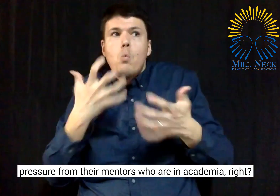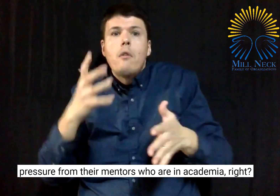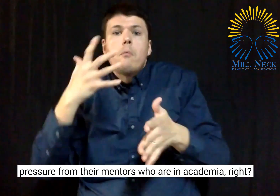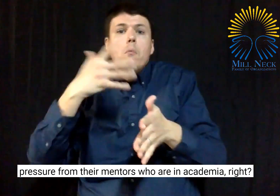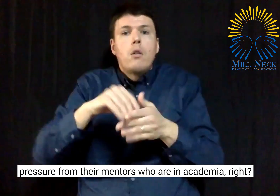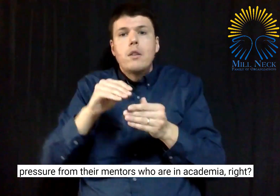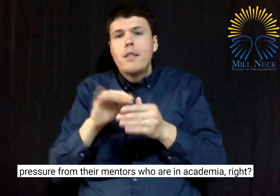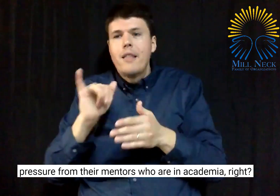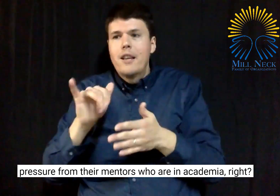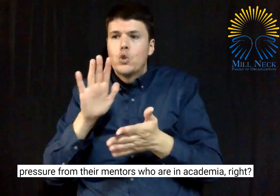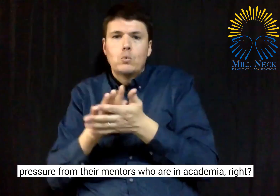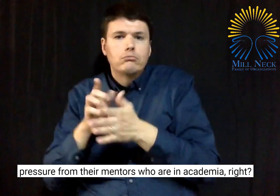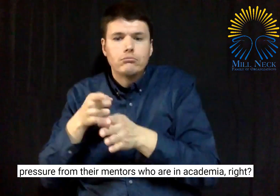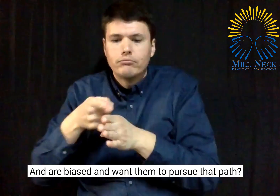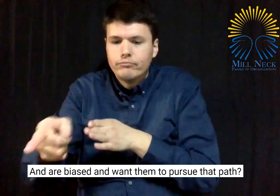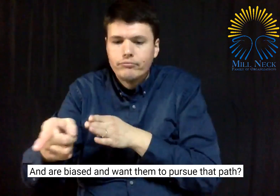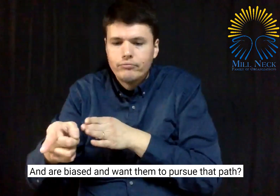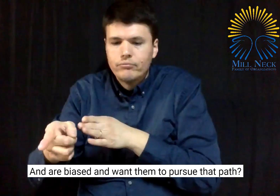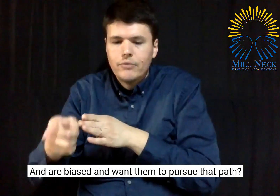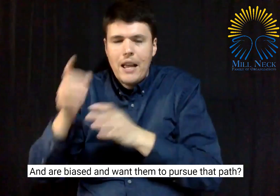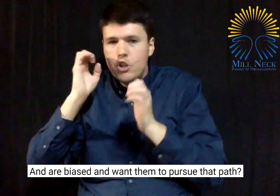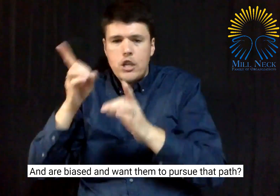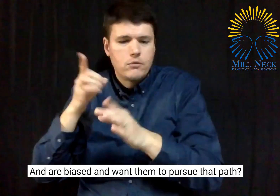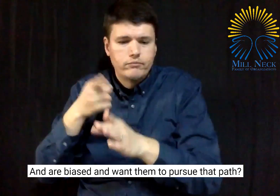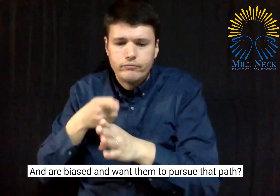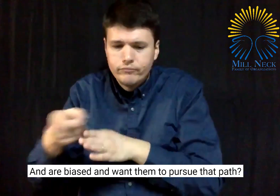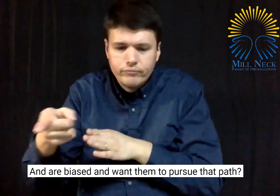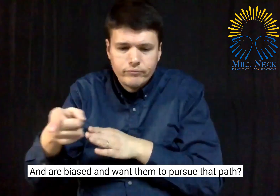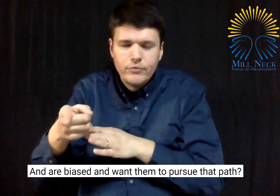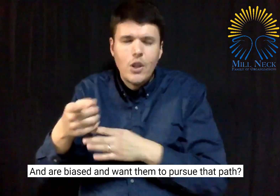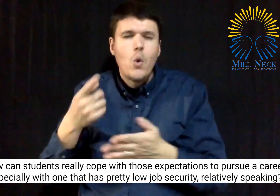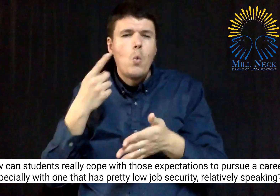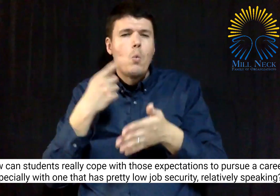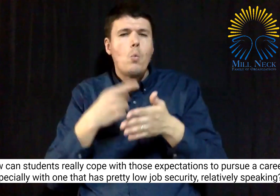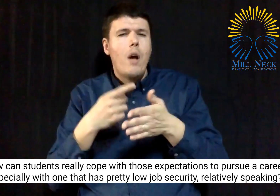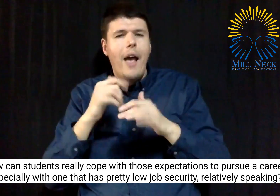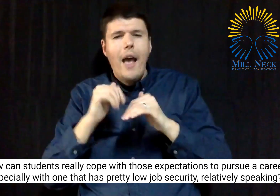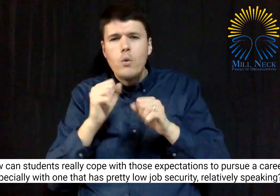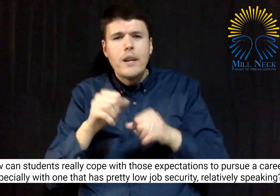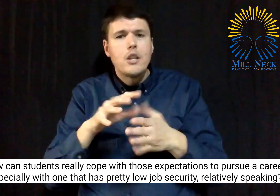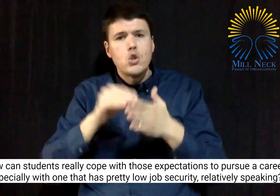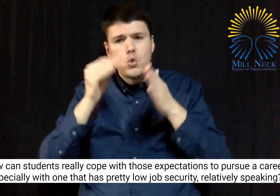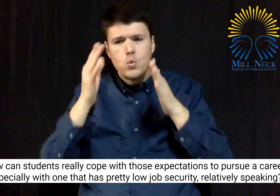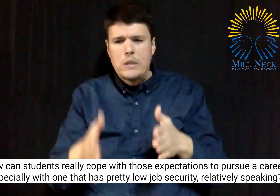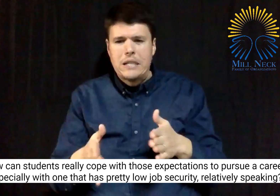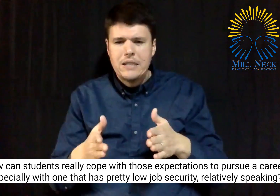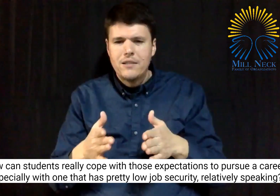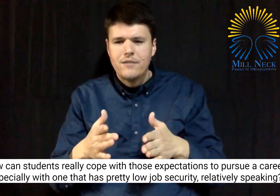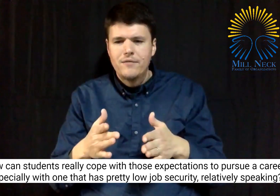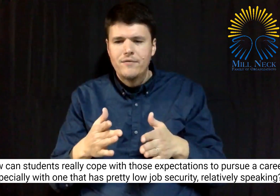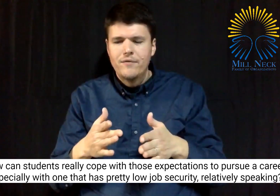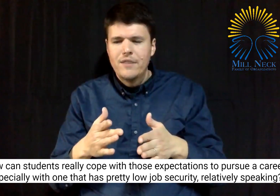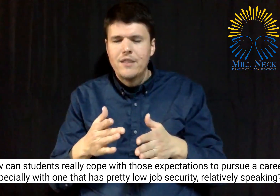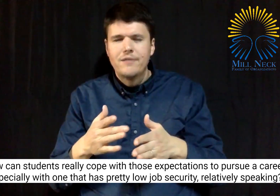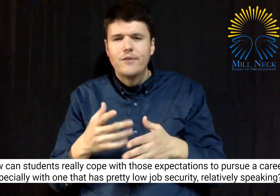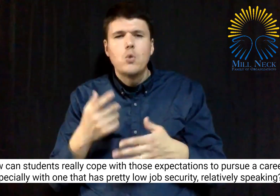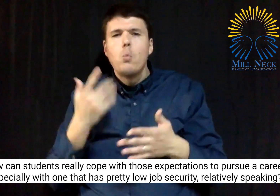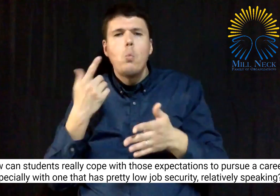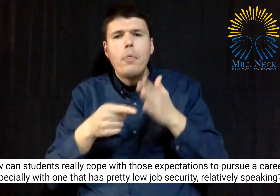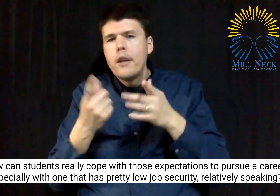in academia, right, and are biased and want them to pursue that path? How can students really cope with those expectations to pursue a career,